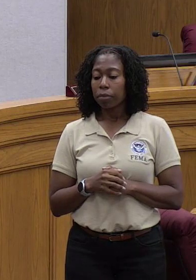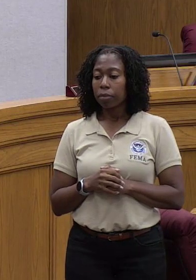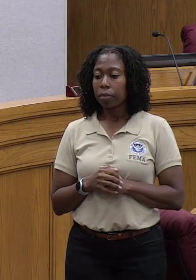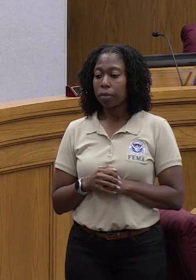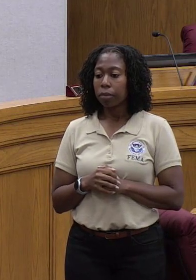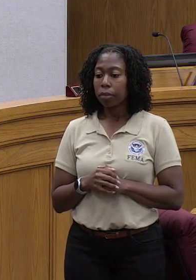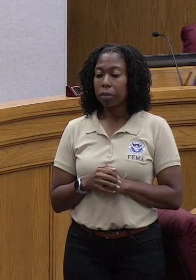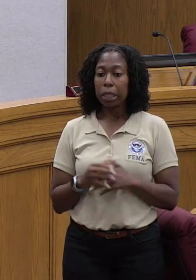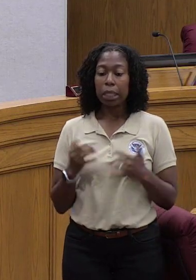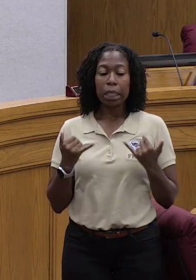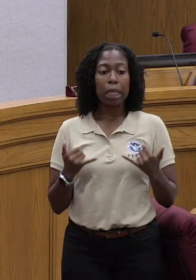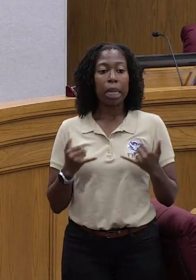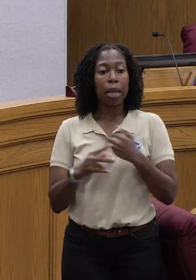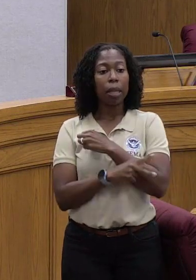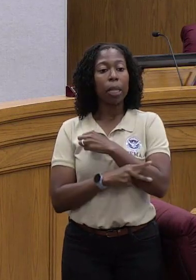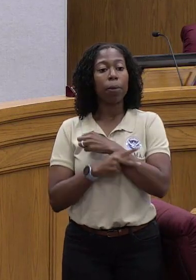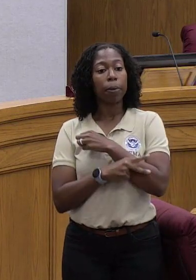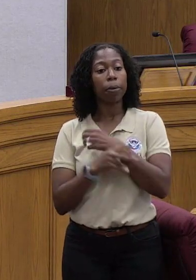with a